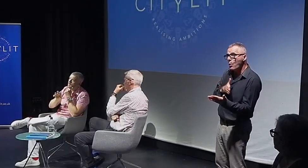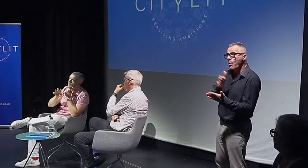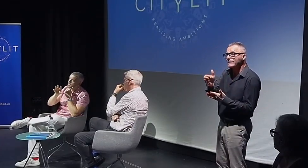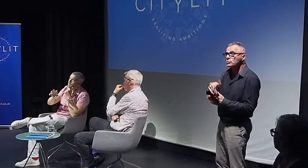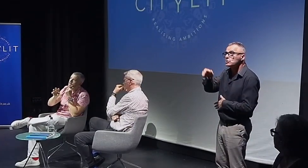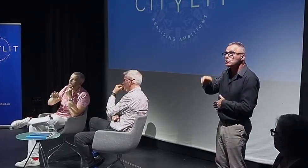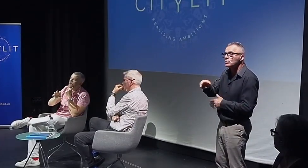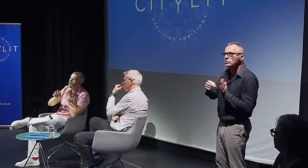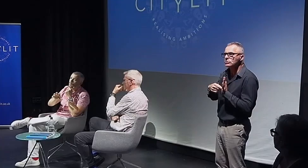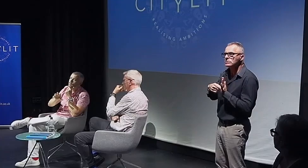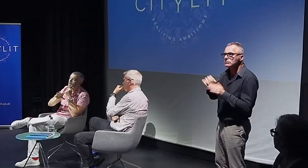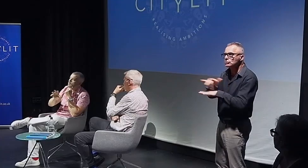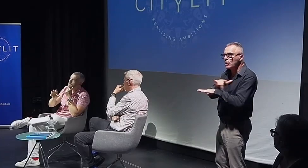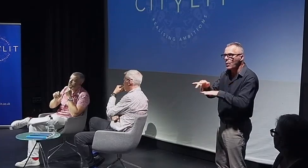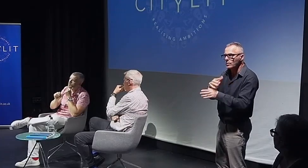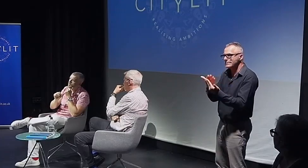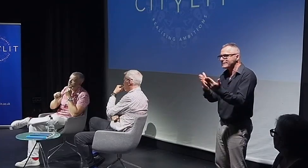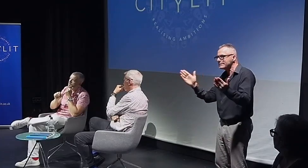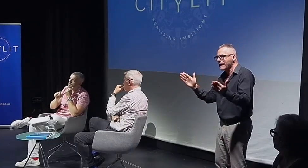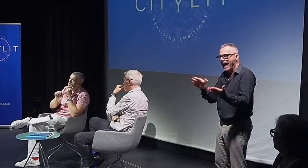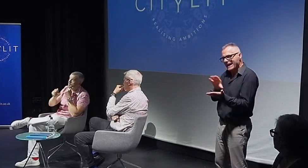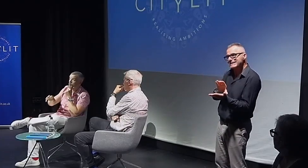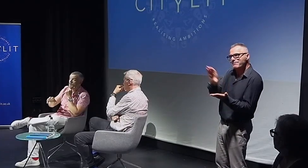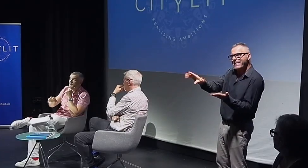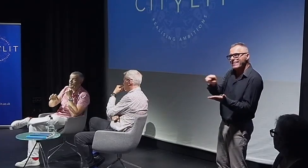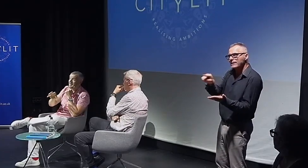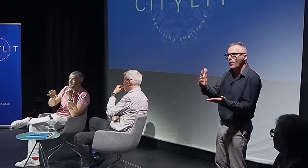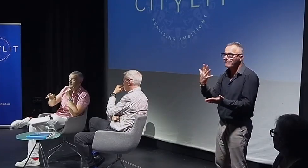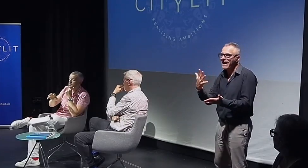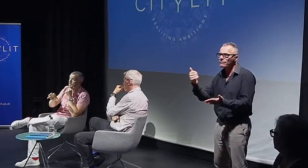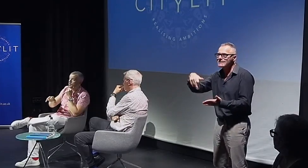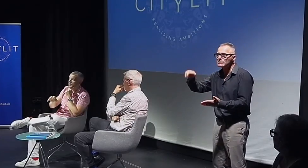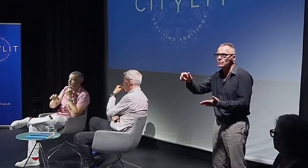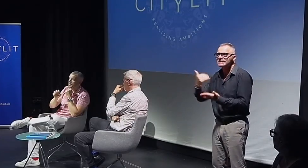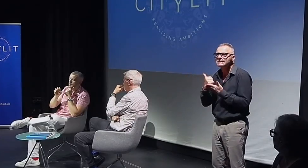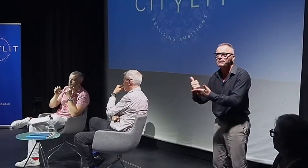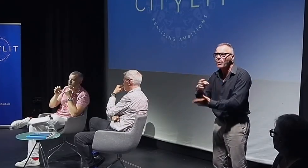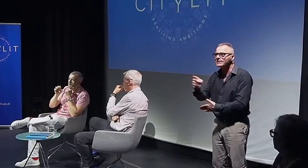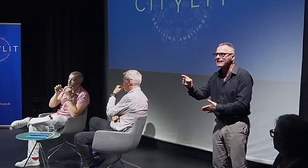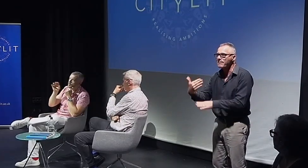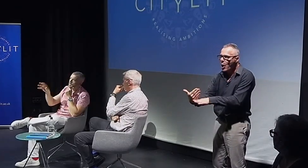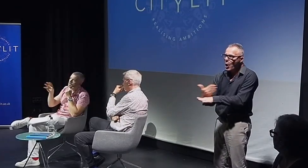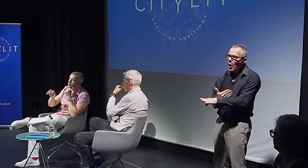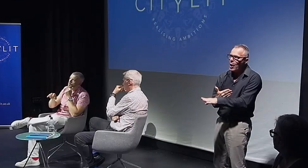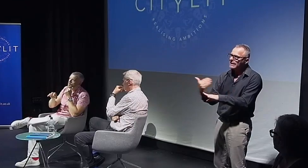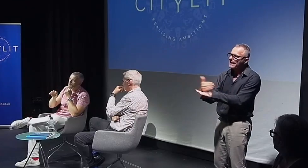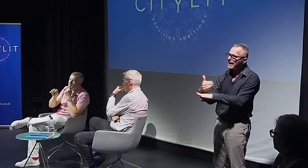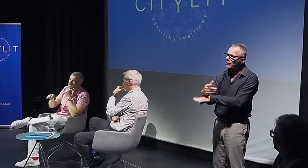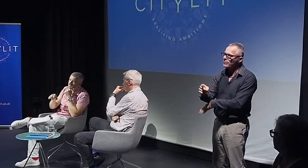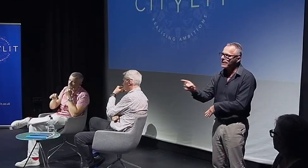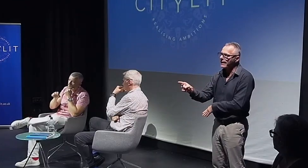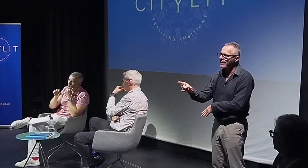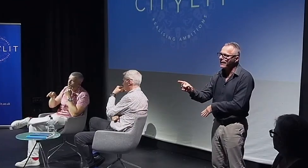shows and spent that on 5 or 6 students and supported them at that stage in their career and treated